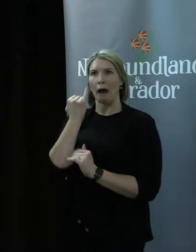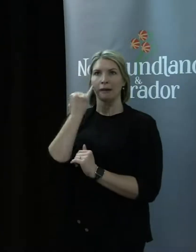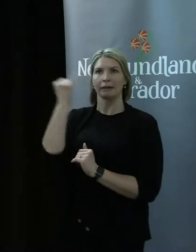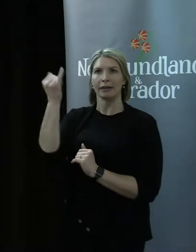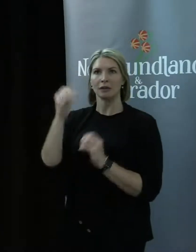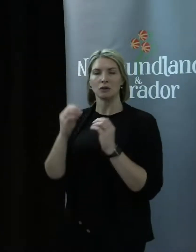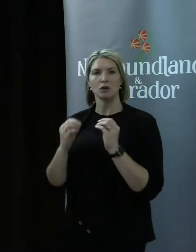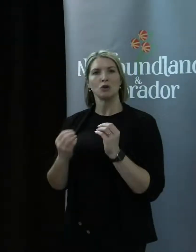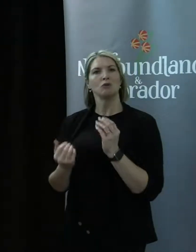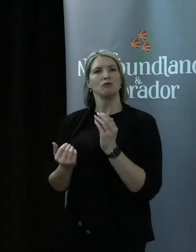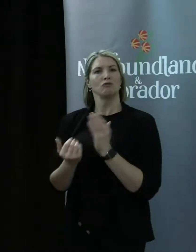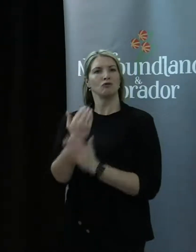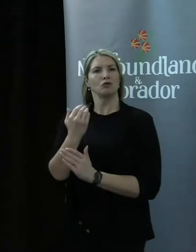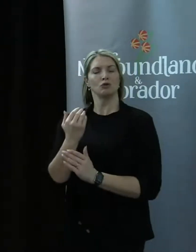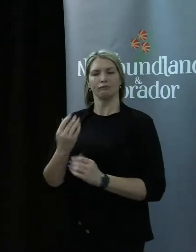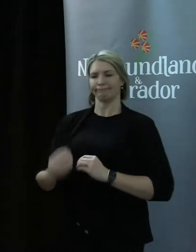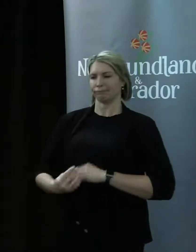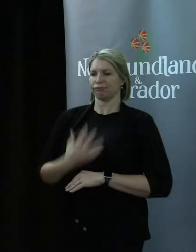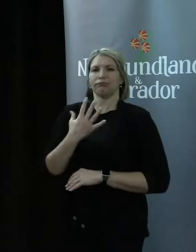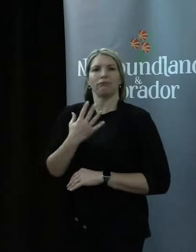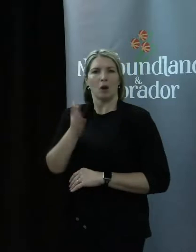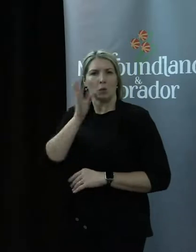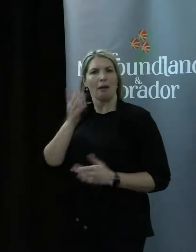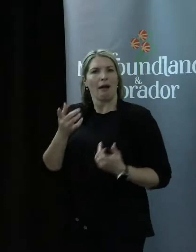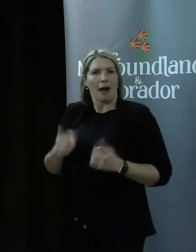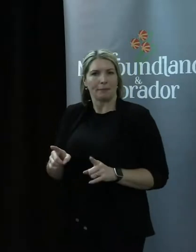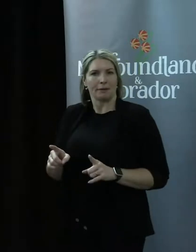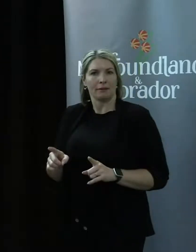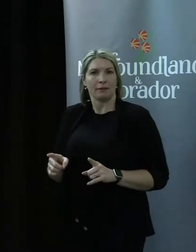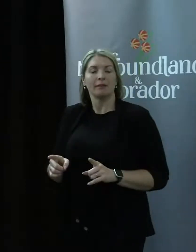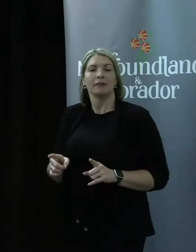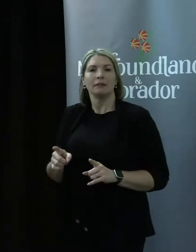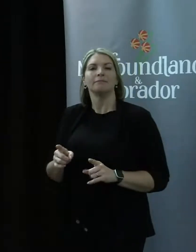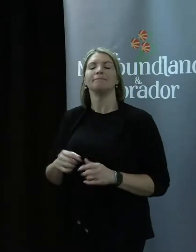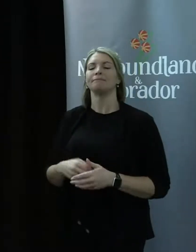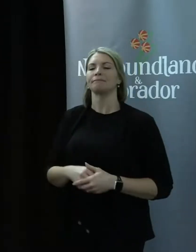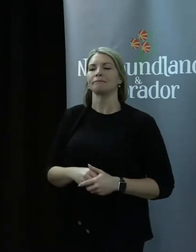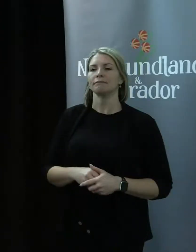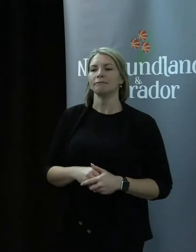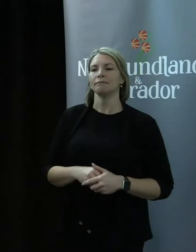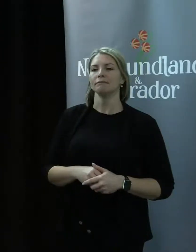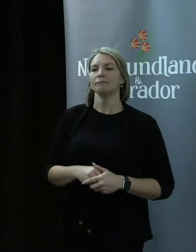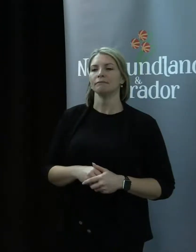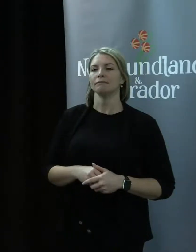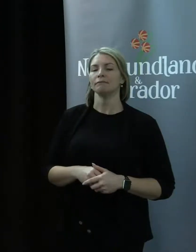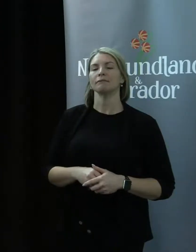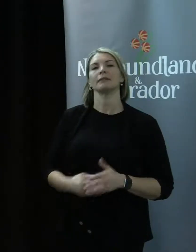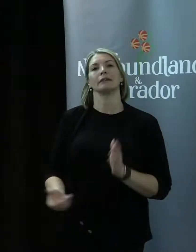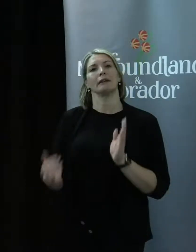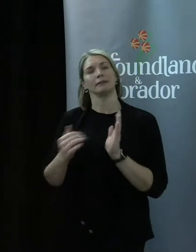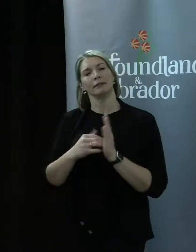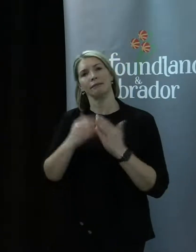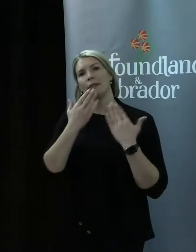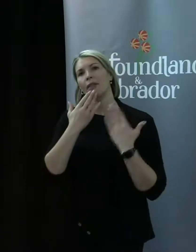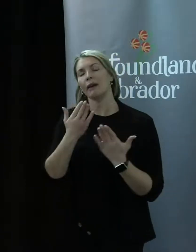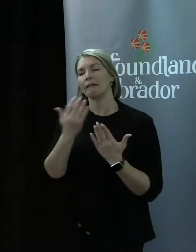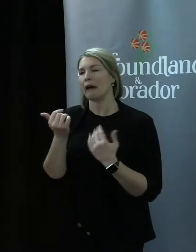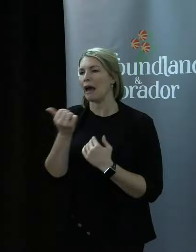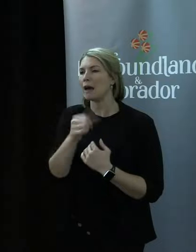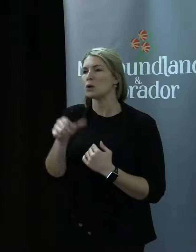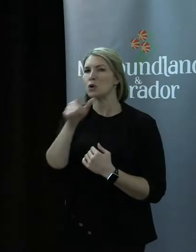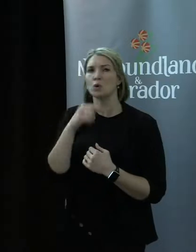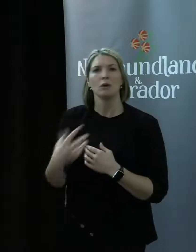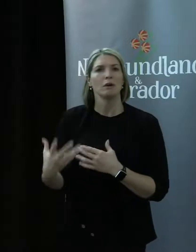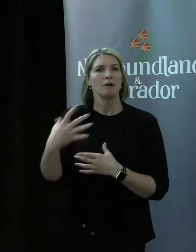Newfoundland and Labrador. Today, I wish to thank the people whose hard work and dedication helped to make